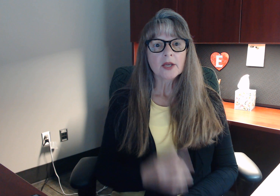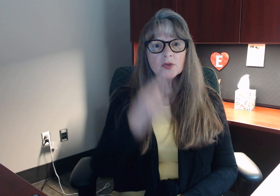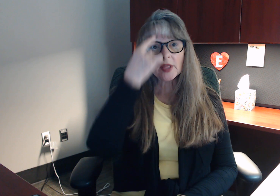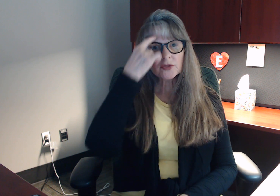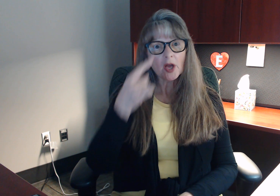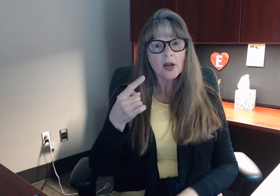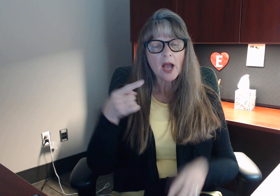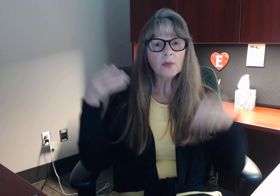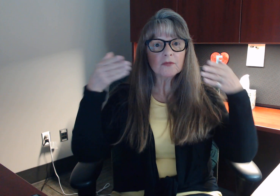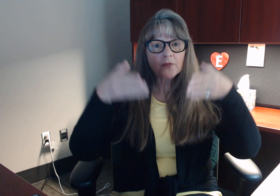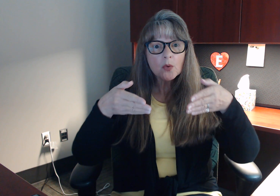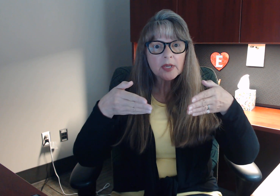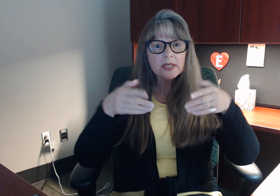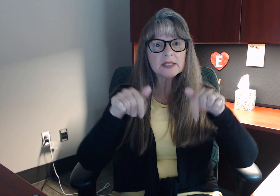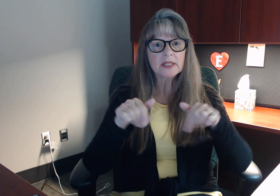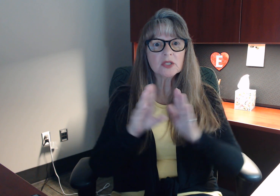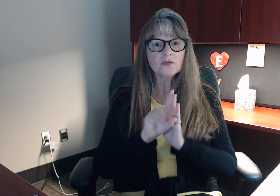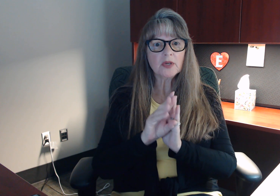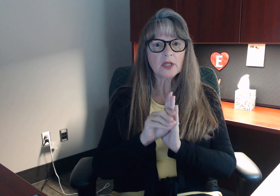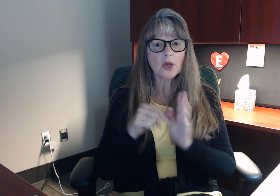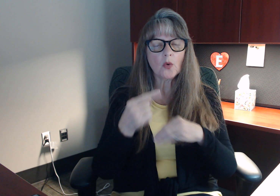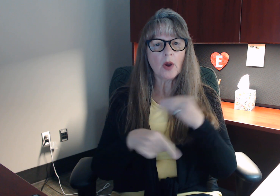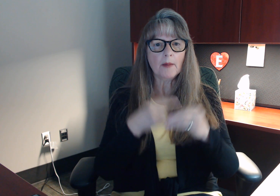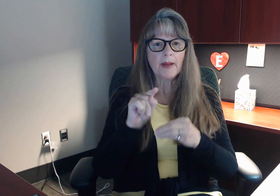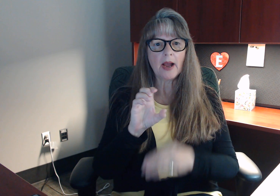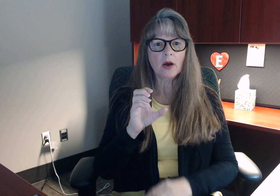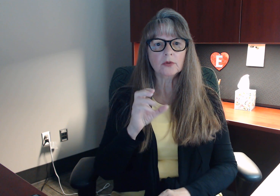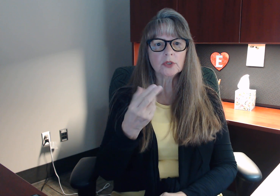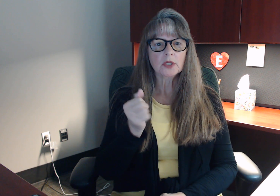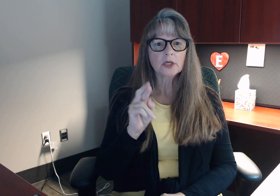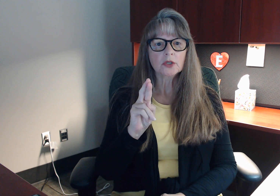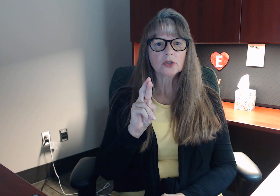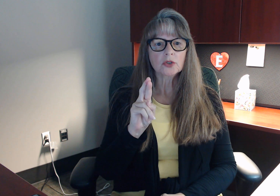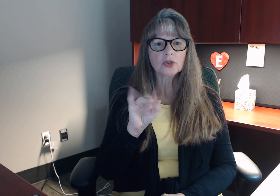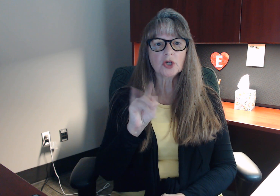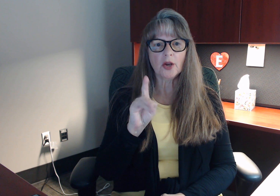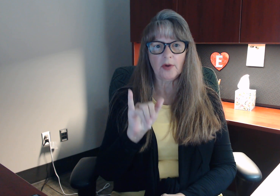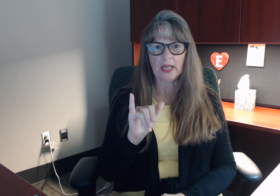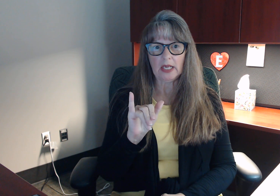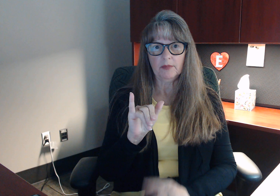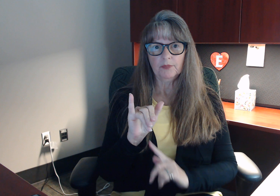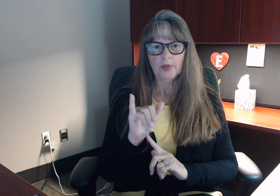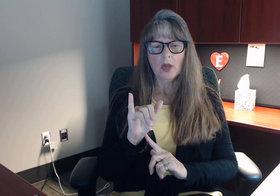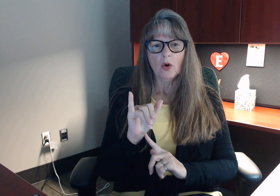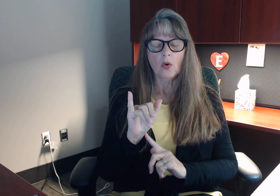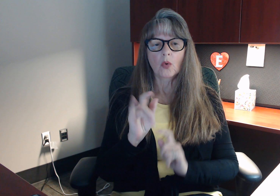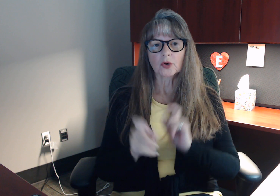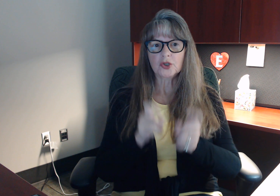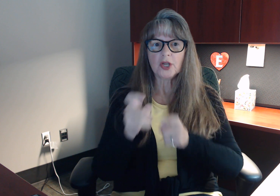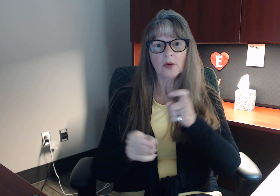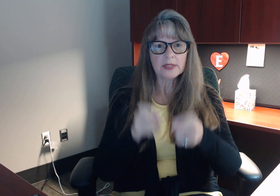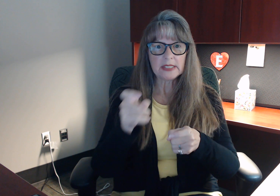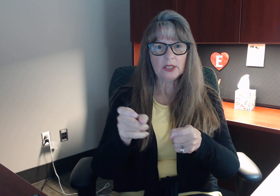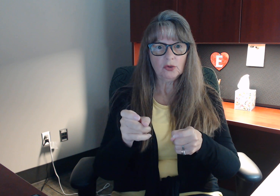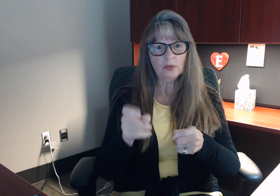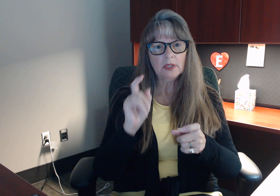So I thought I would focus this video about charity or charity. You